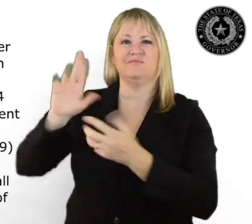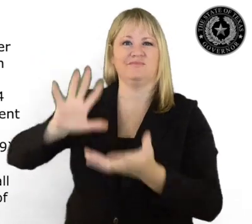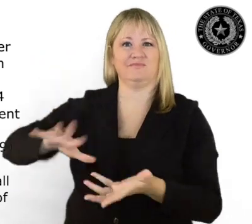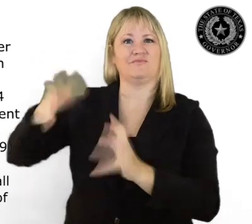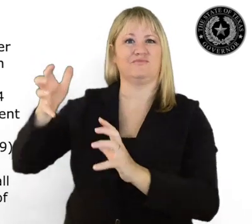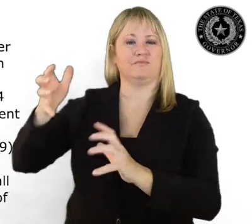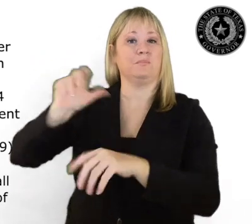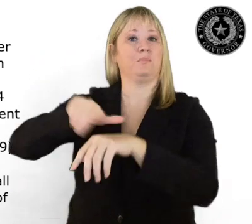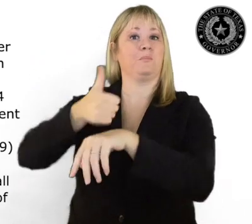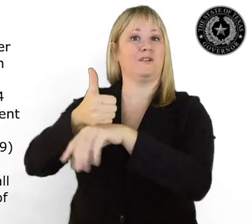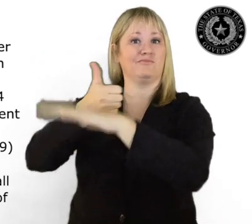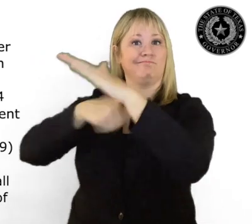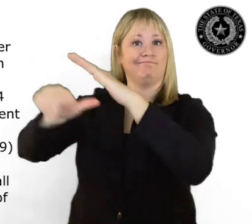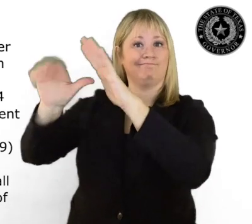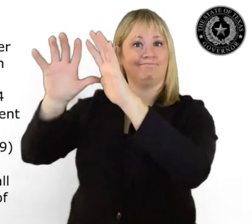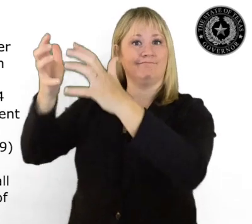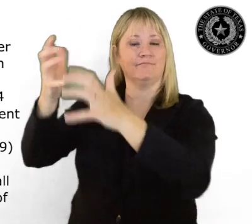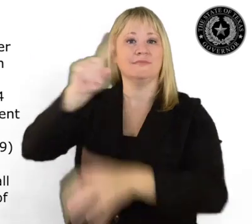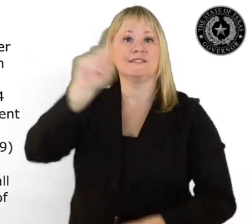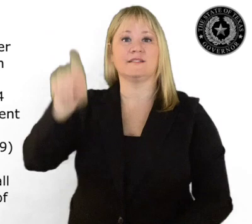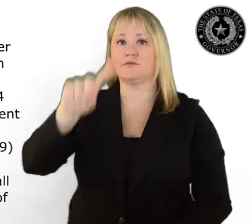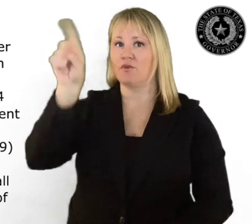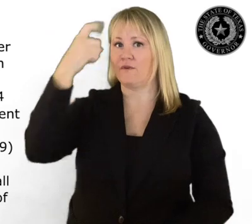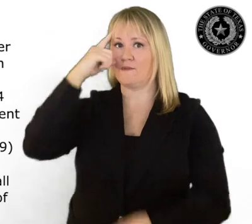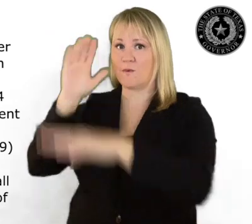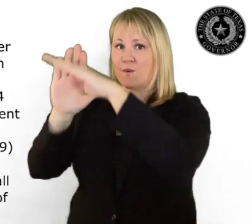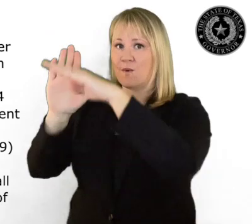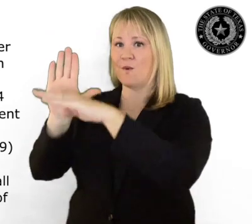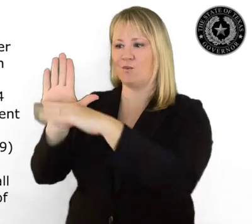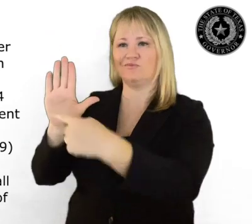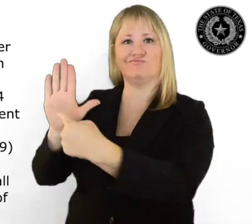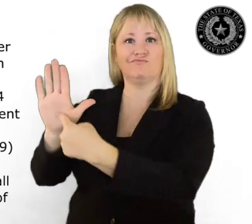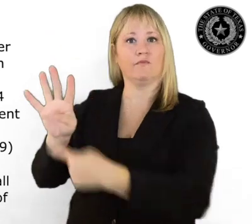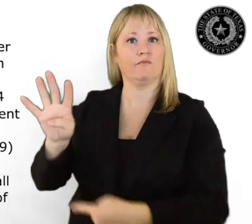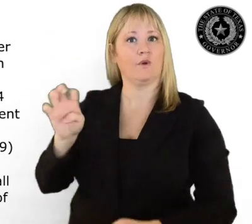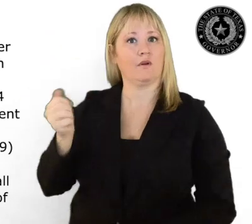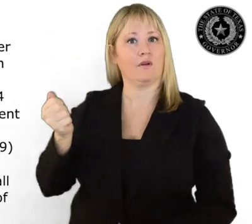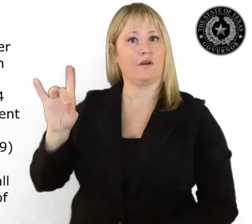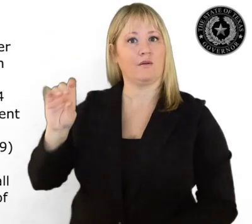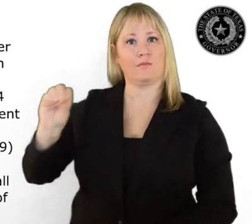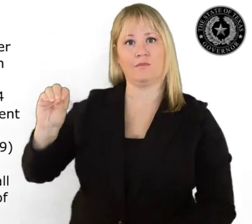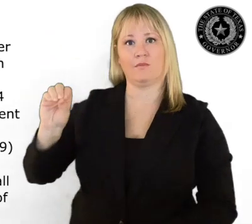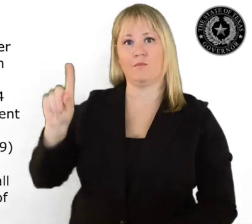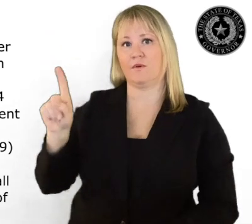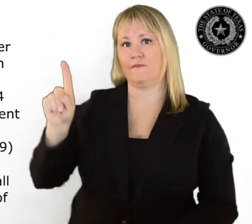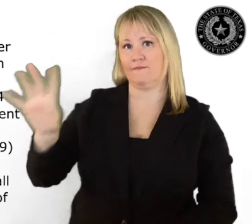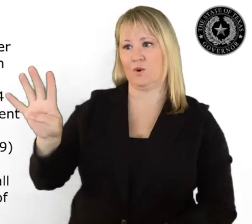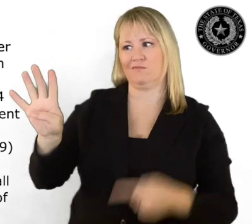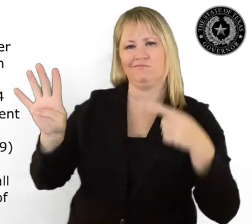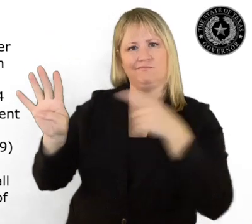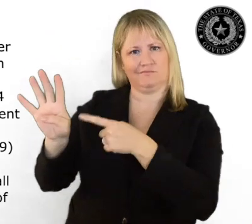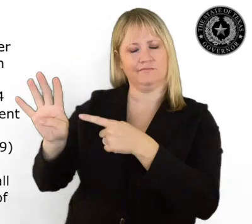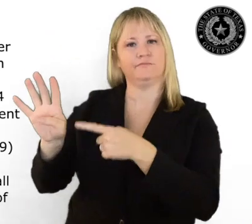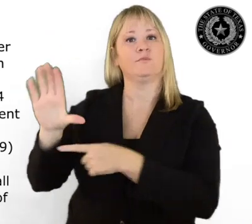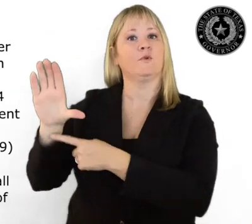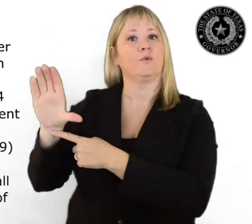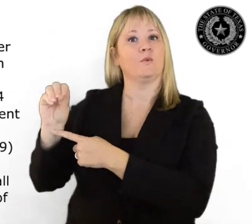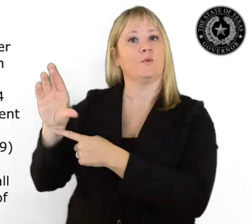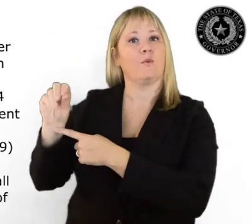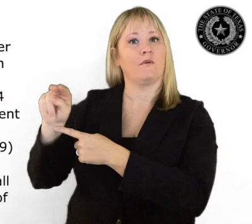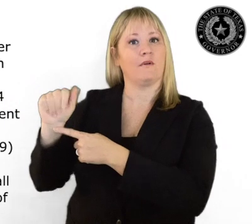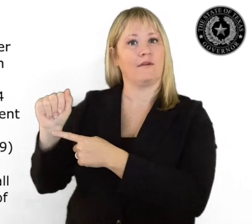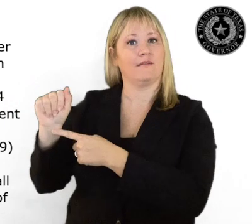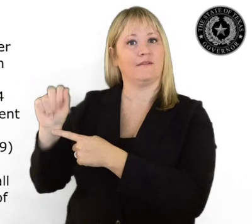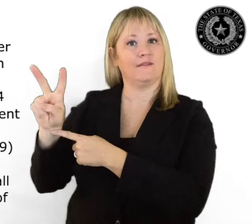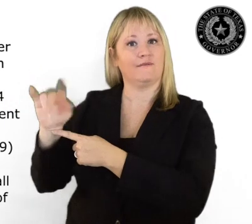418.014 of the Texas Government Code that the novel coronavirus, COVID-19, poses an imminent threat of disaster